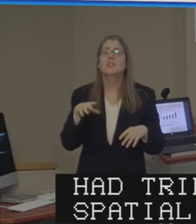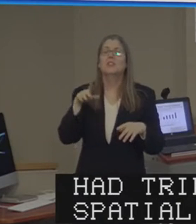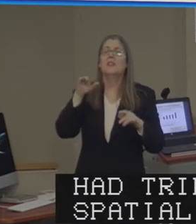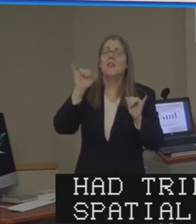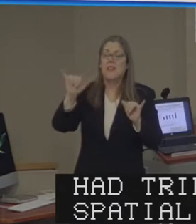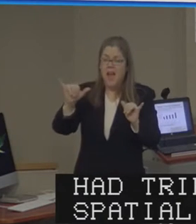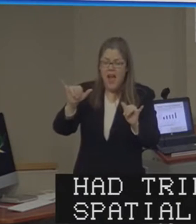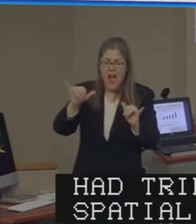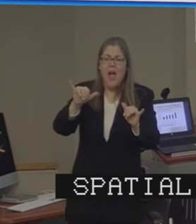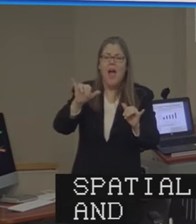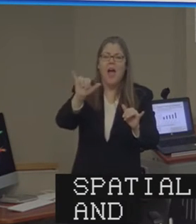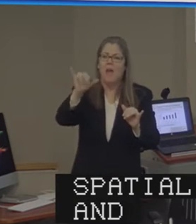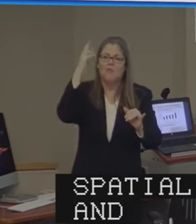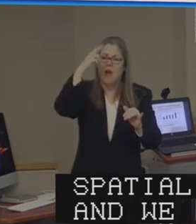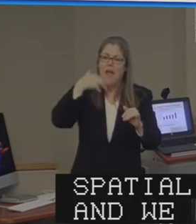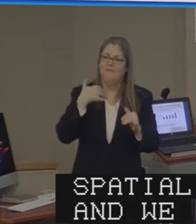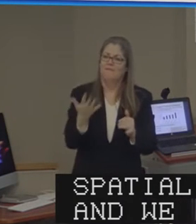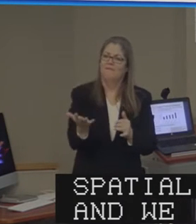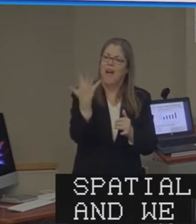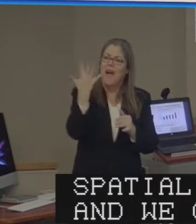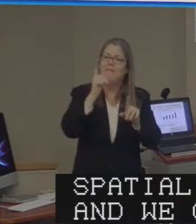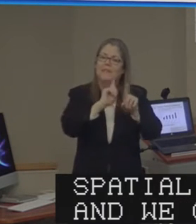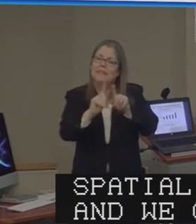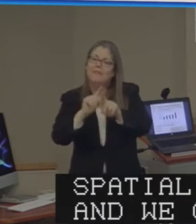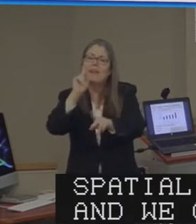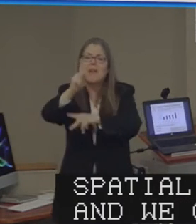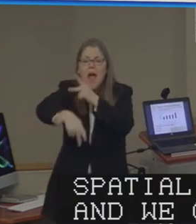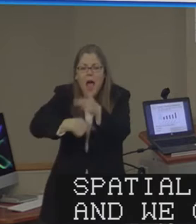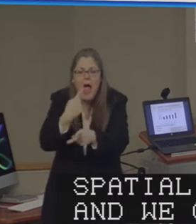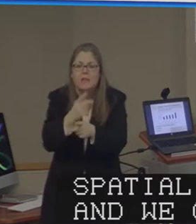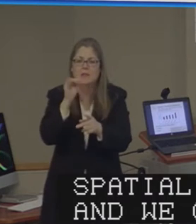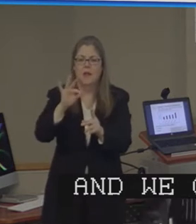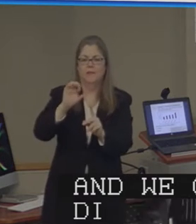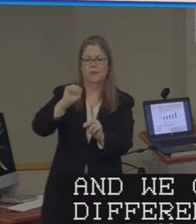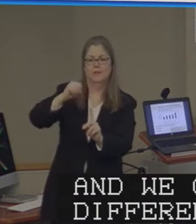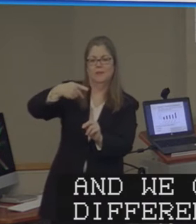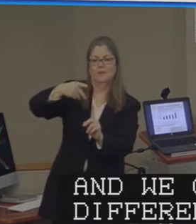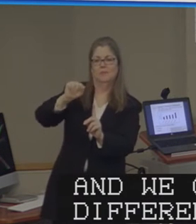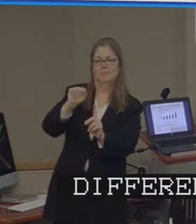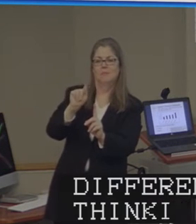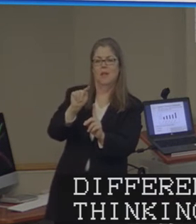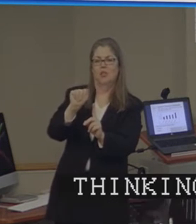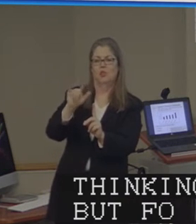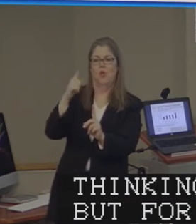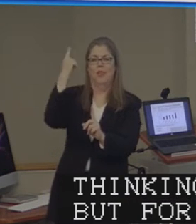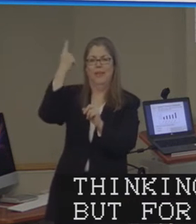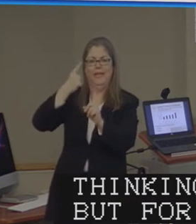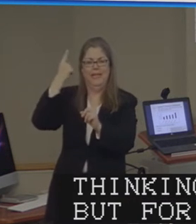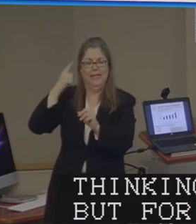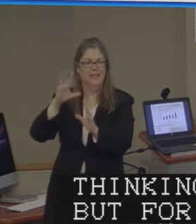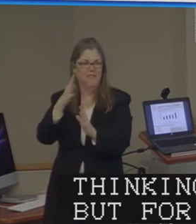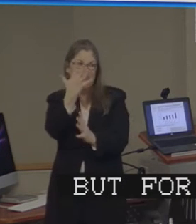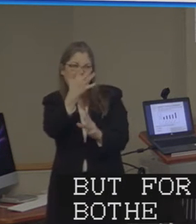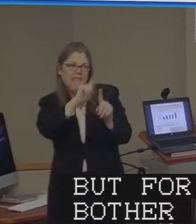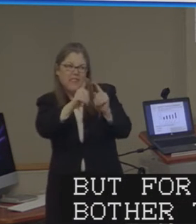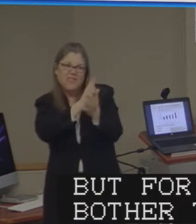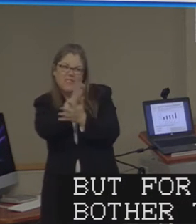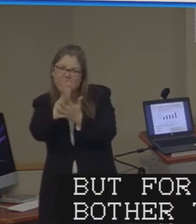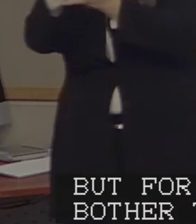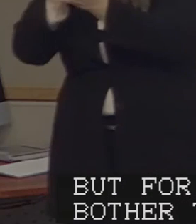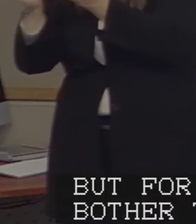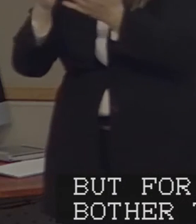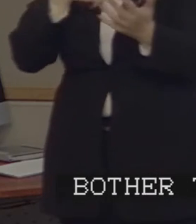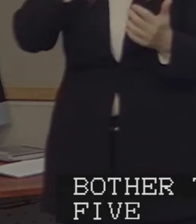kinds of spatial thinking, but for now I'm not going to bother telling you what those five kinds are. What